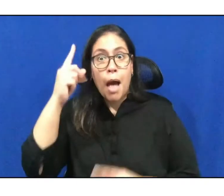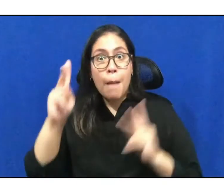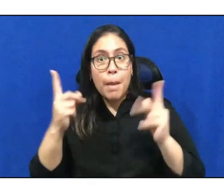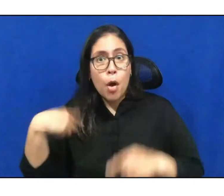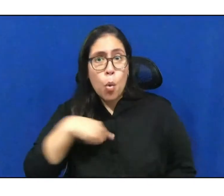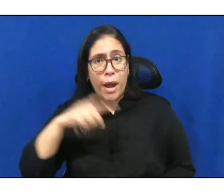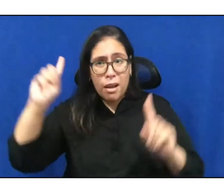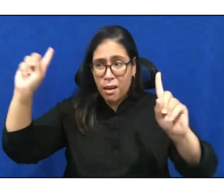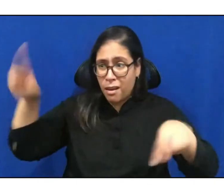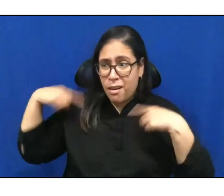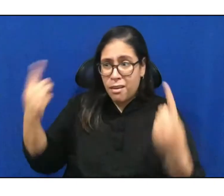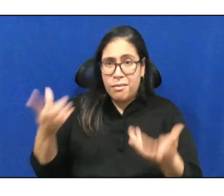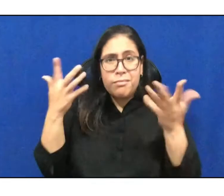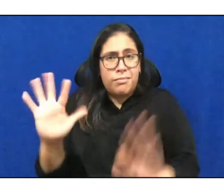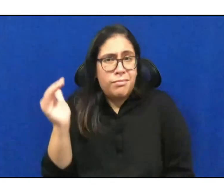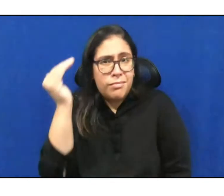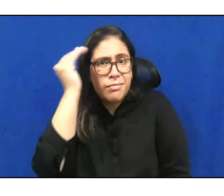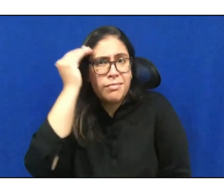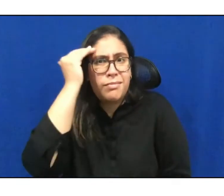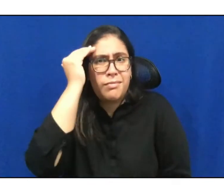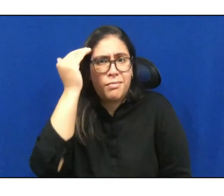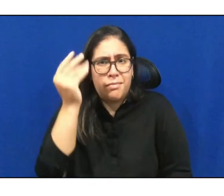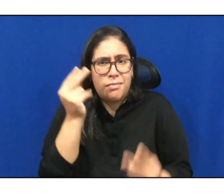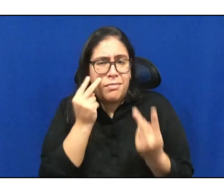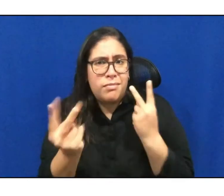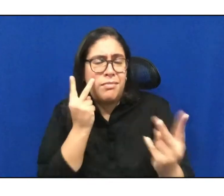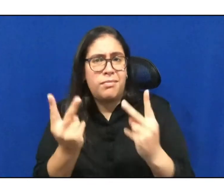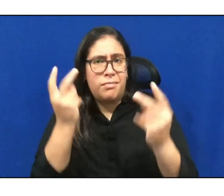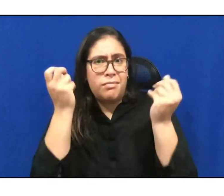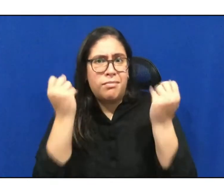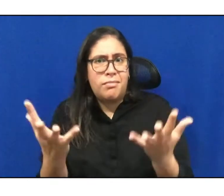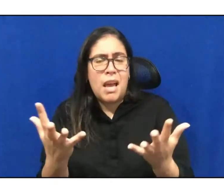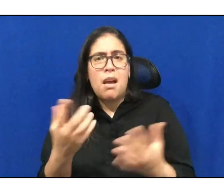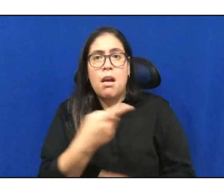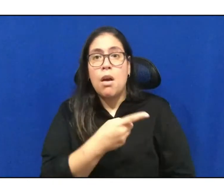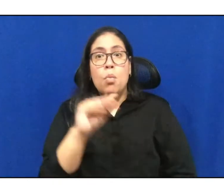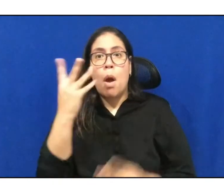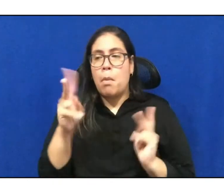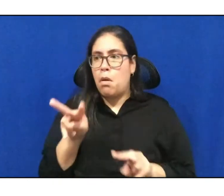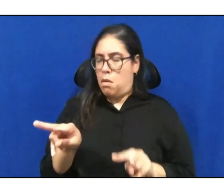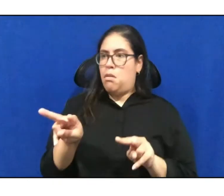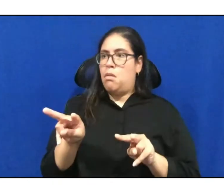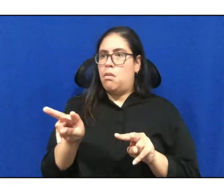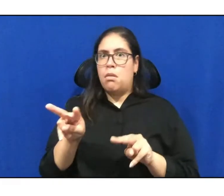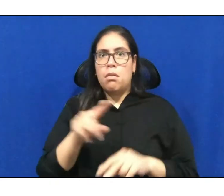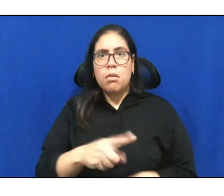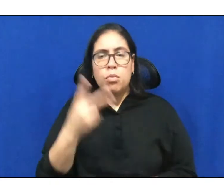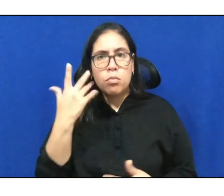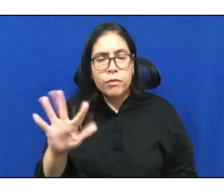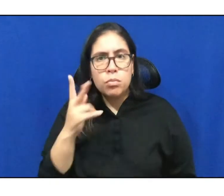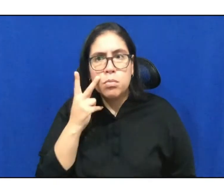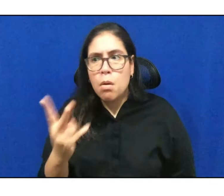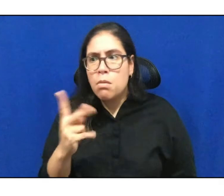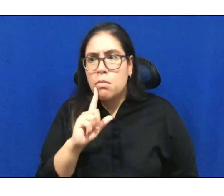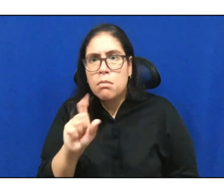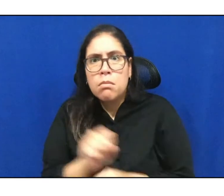but white people looked Yeah. and they saw and they said something, right? And so I think this is a moment where